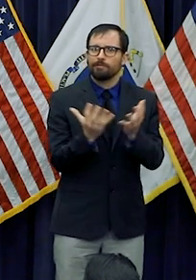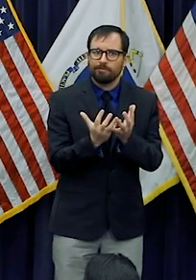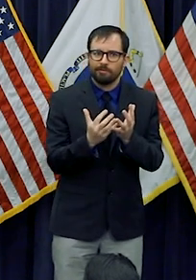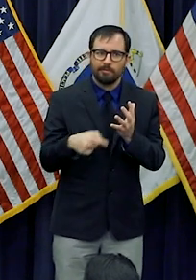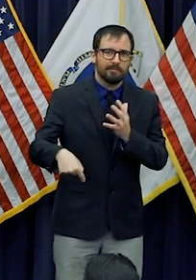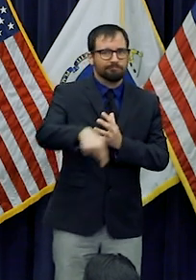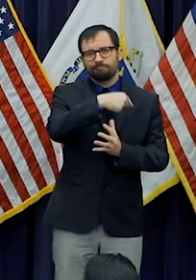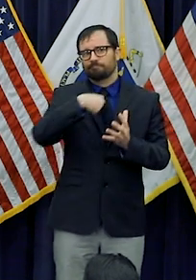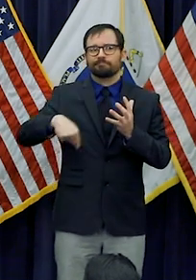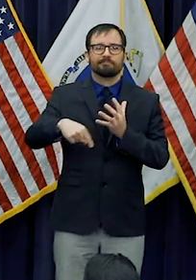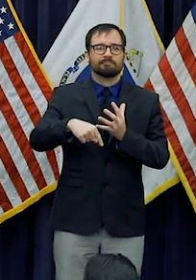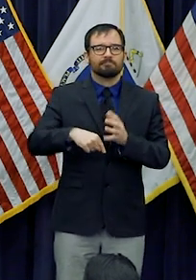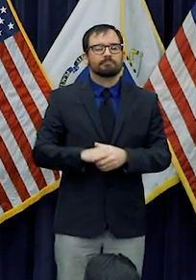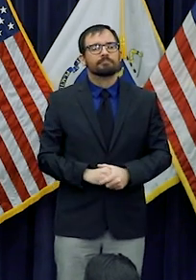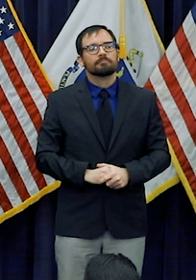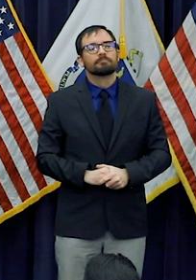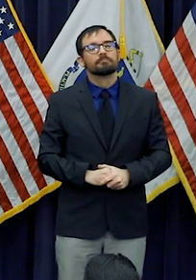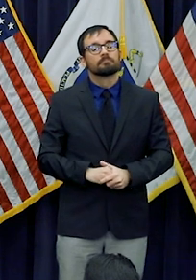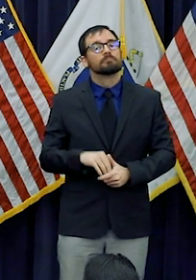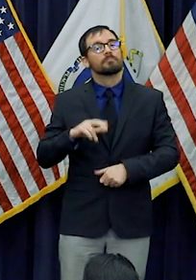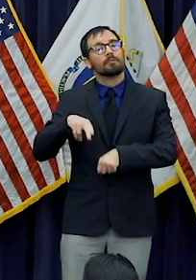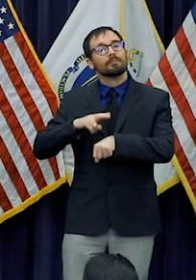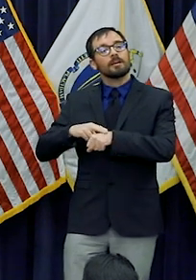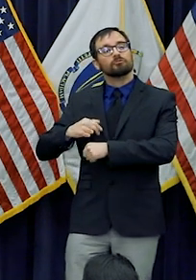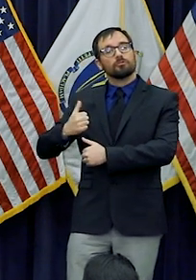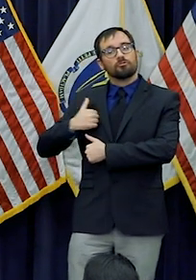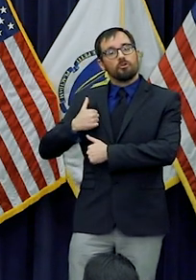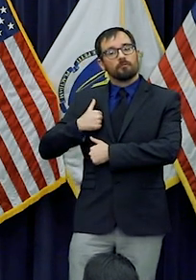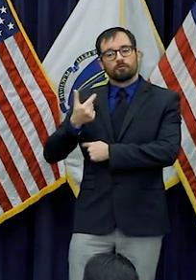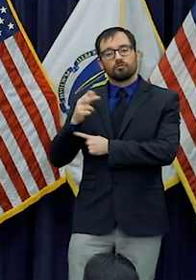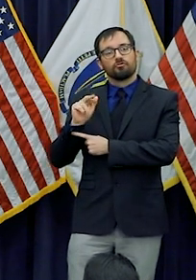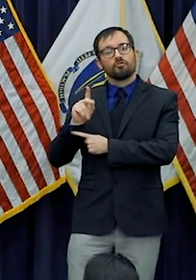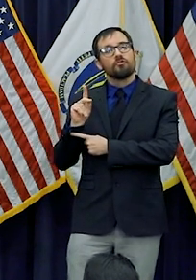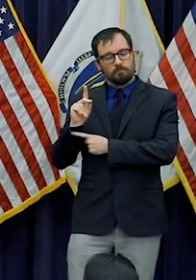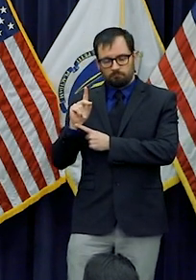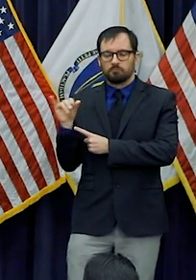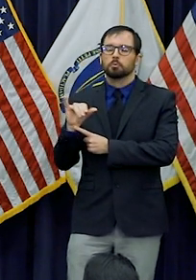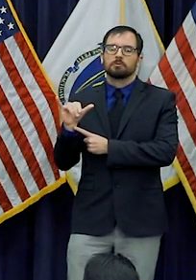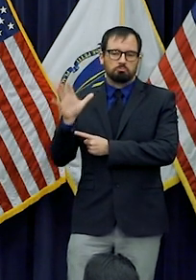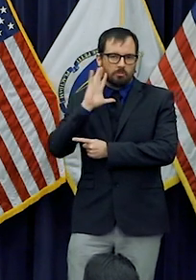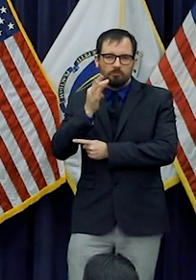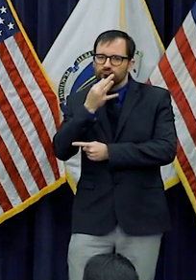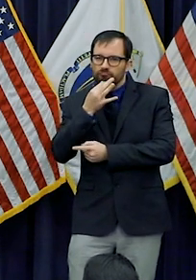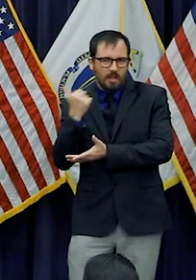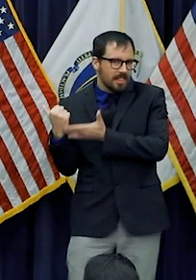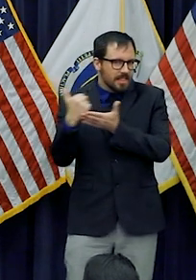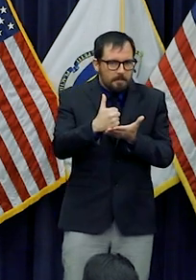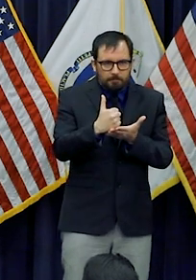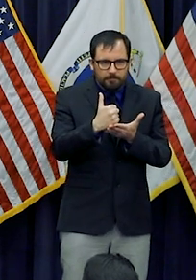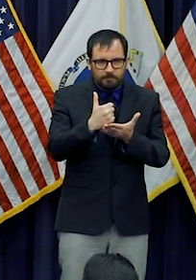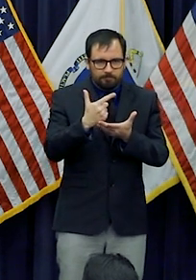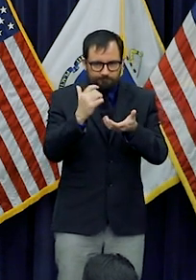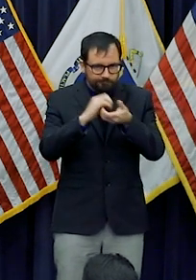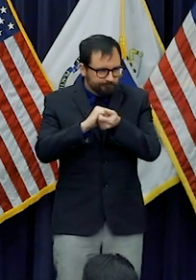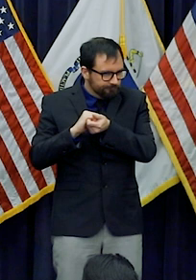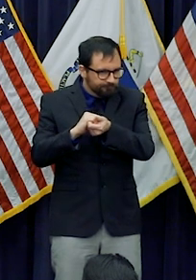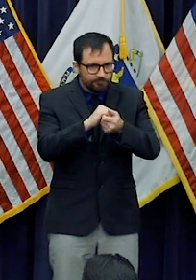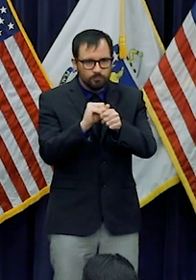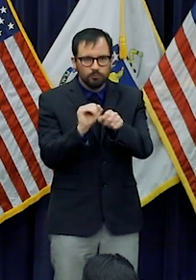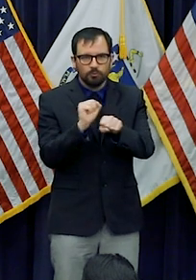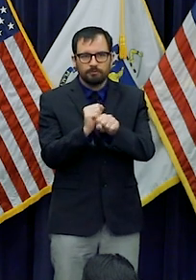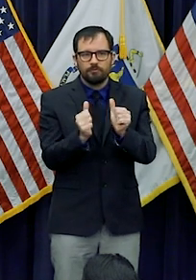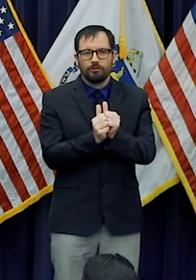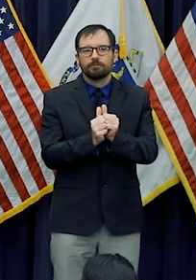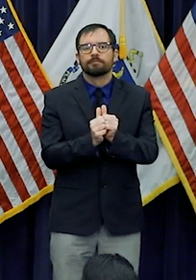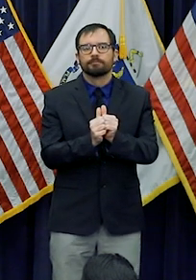The command center will closely monitor this issue and make sure that we're doing all the things we need to do to assist our healthcare community as